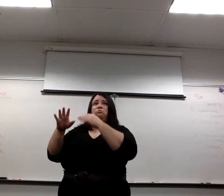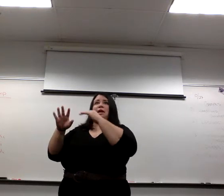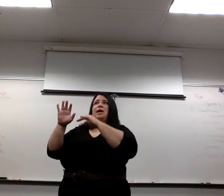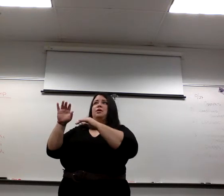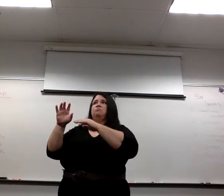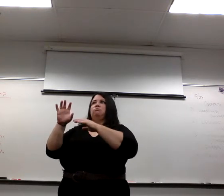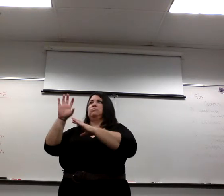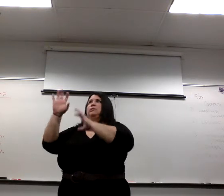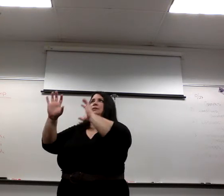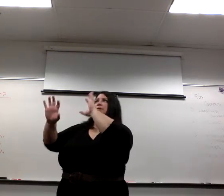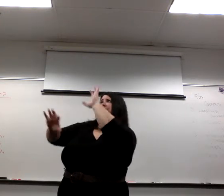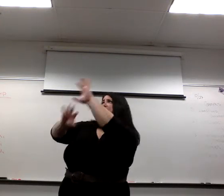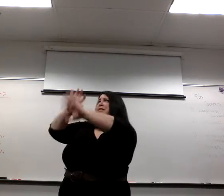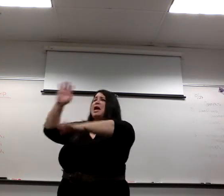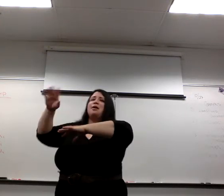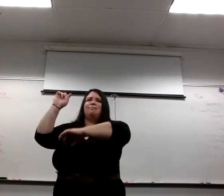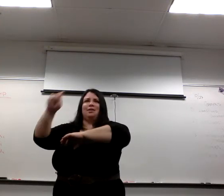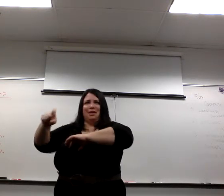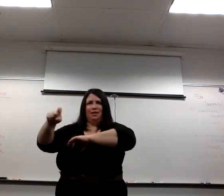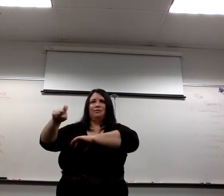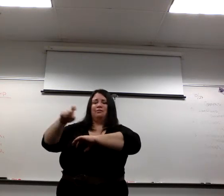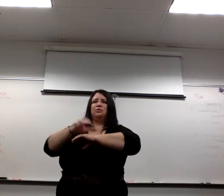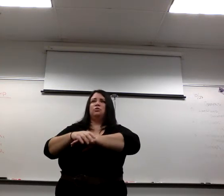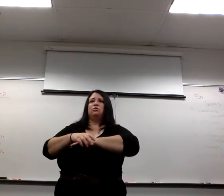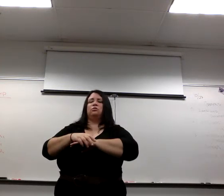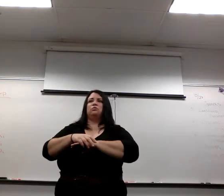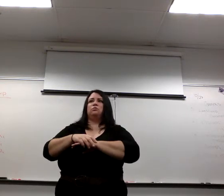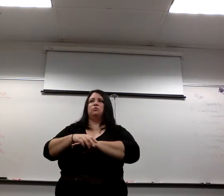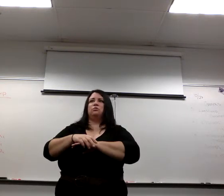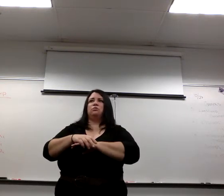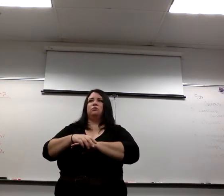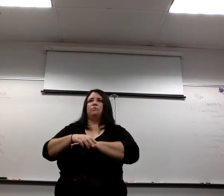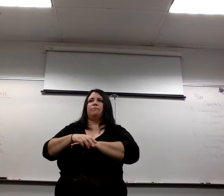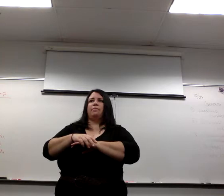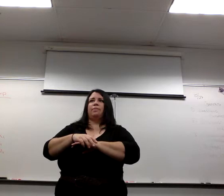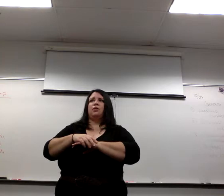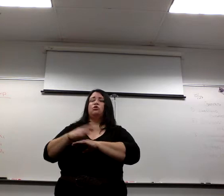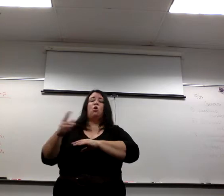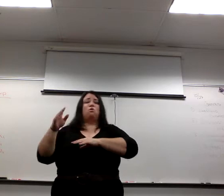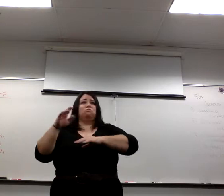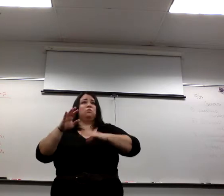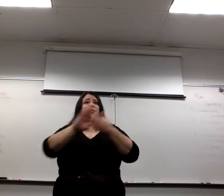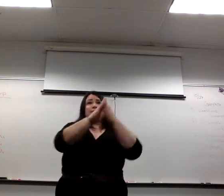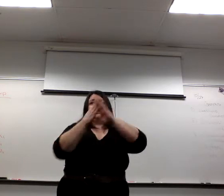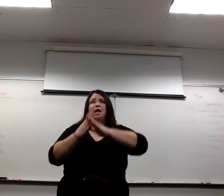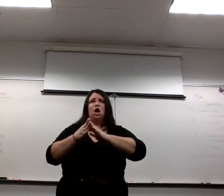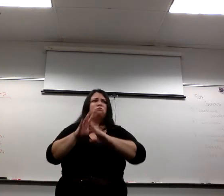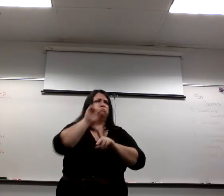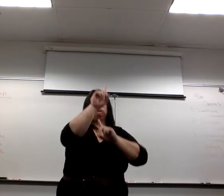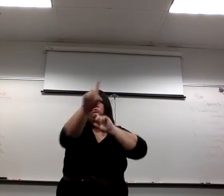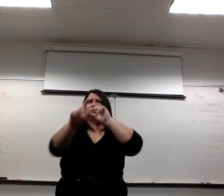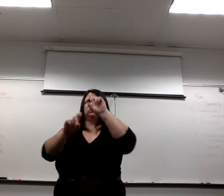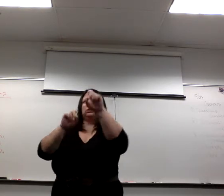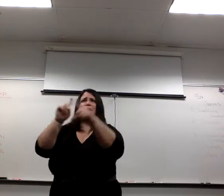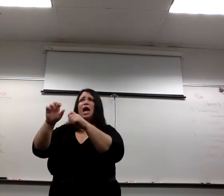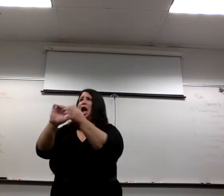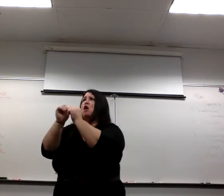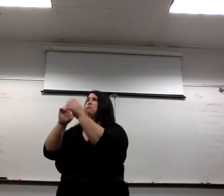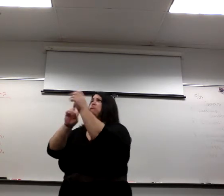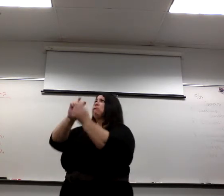city, the town, until I found a place that you could rent a bike, which there were bike rentals everywhere. Motorbikes and